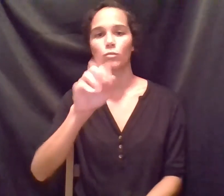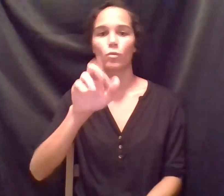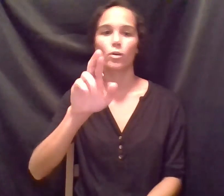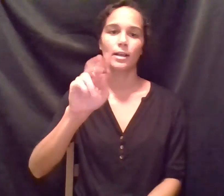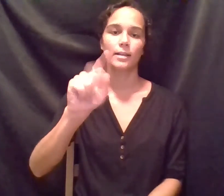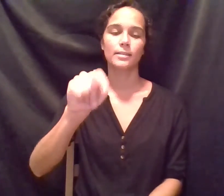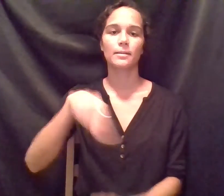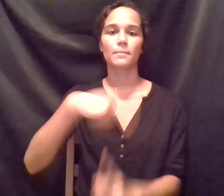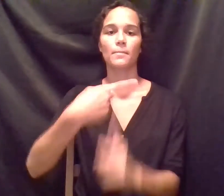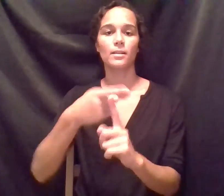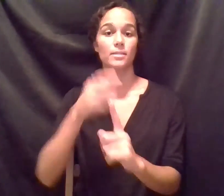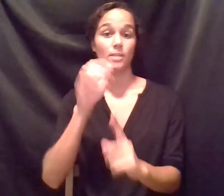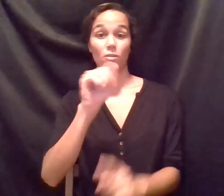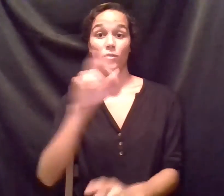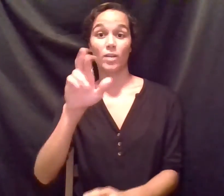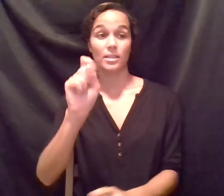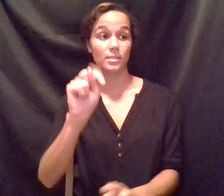are the two standards. Now,